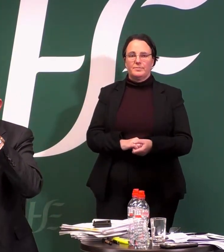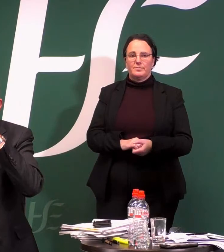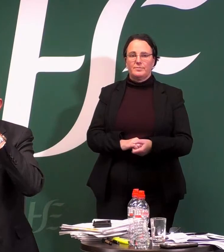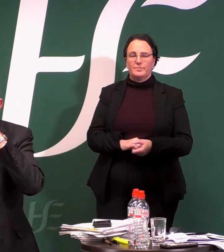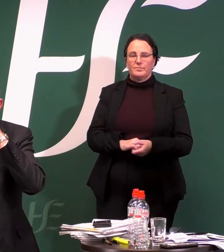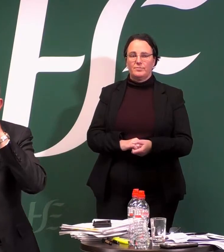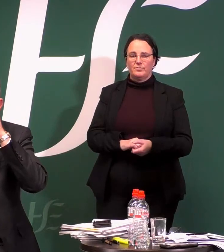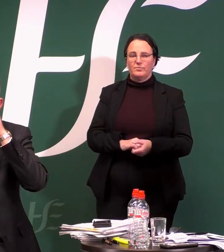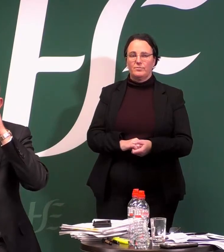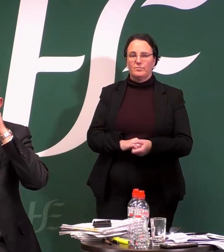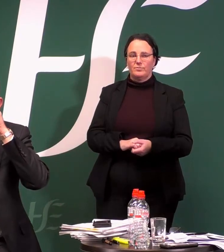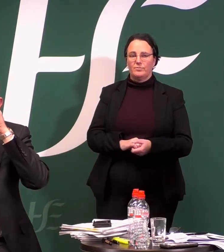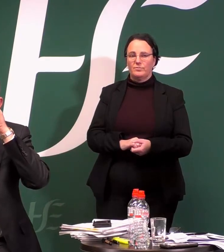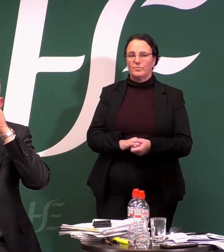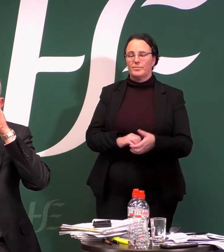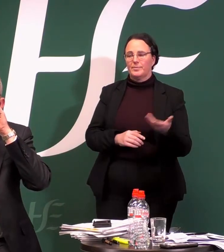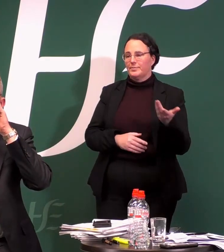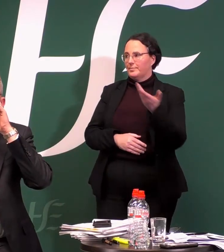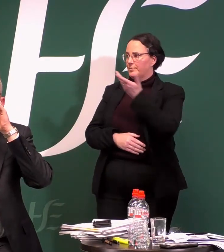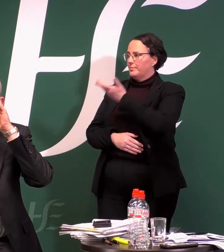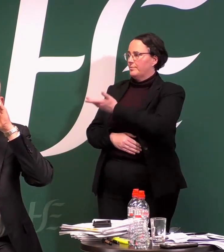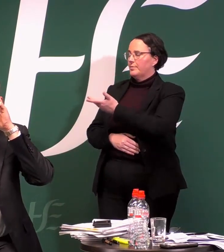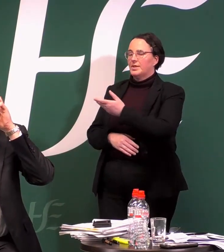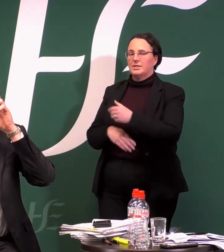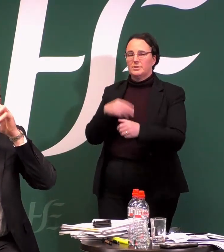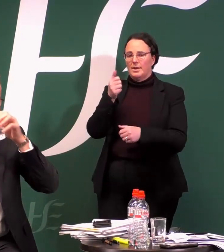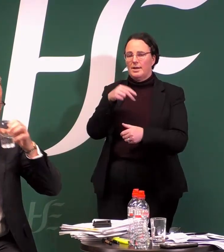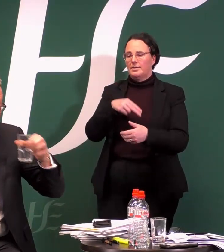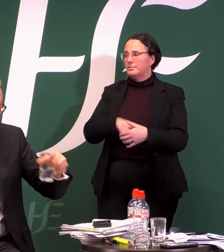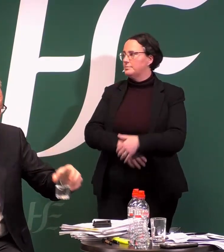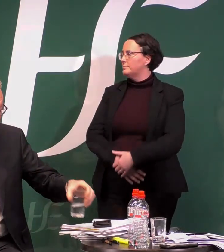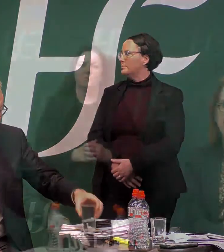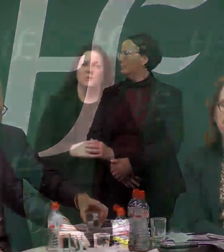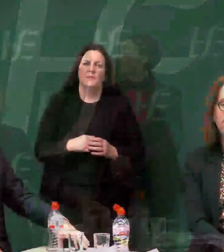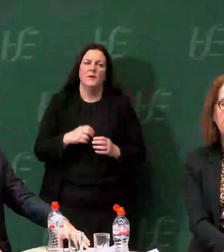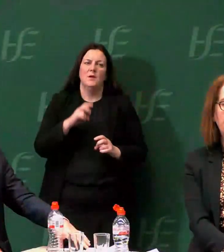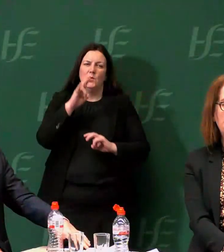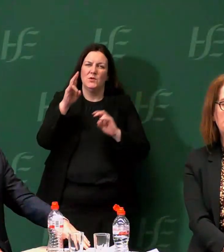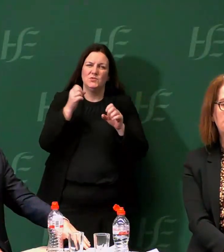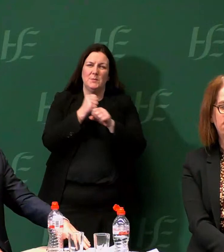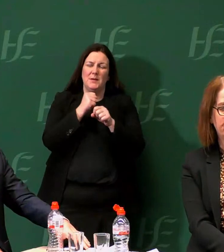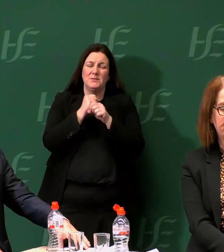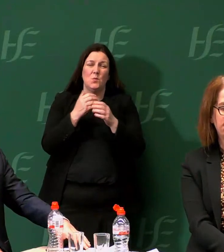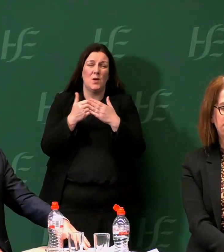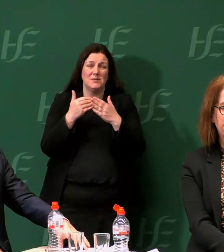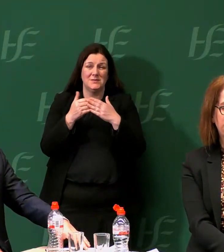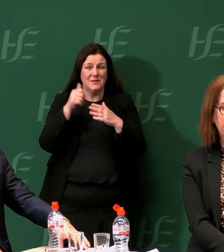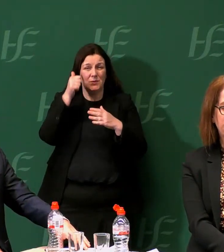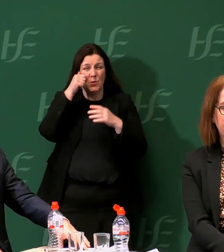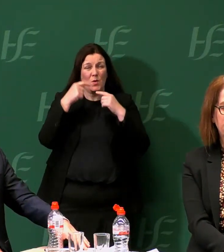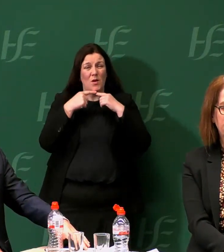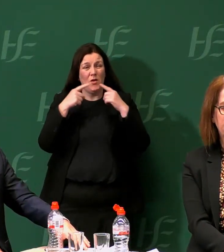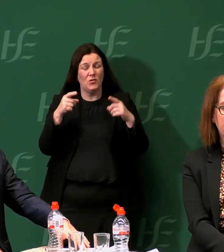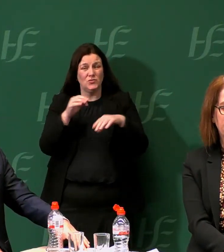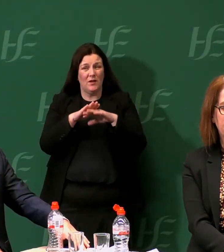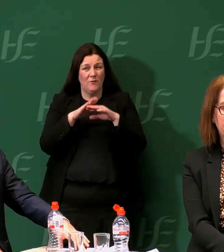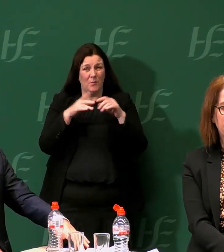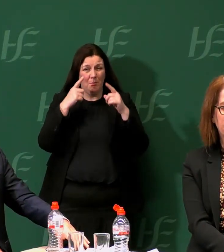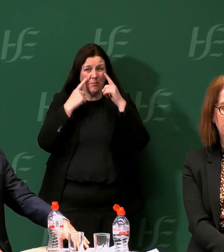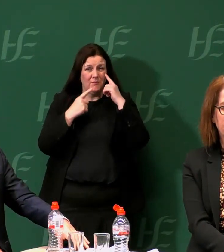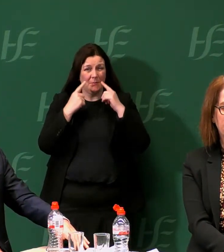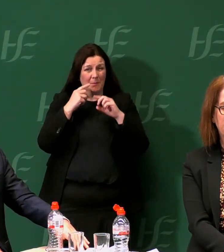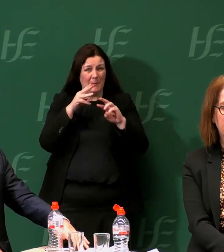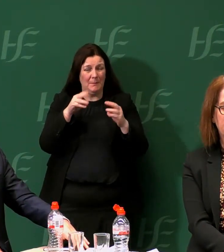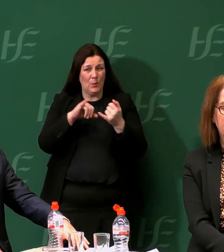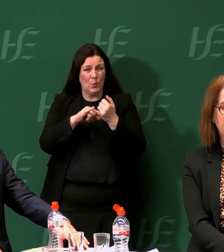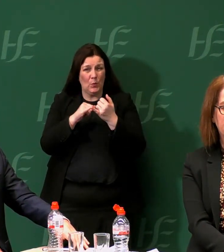Yeah, my question is just for yourself, and just in relation to the launch of the bereavement resource. So I'm just kind of wondering, a lot of positive feedback on